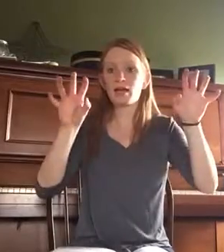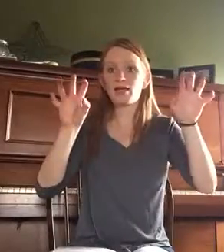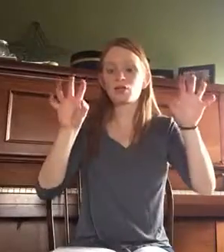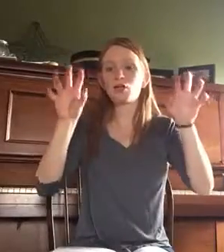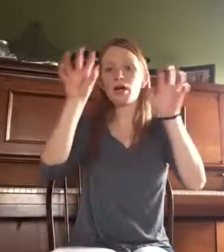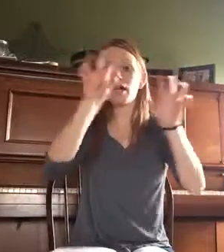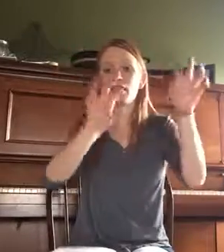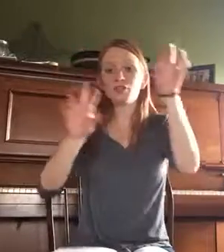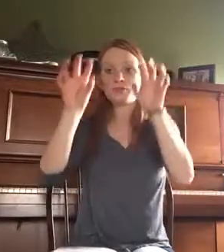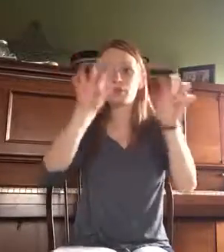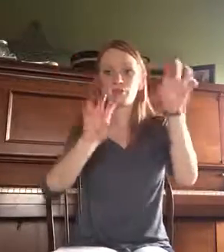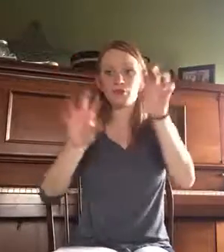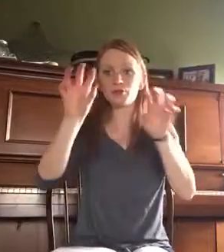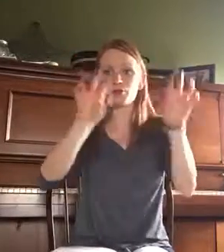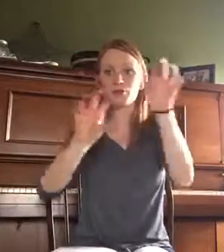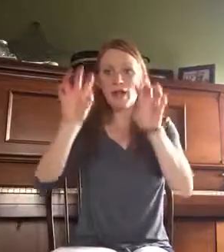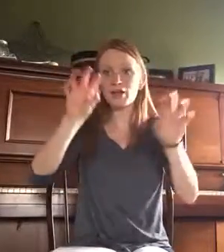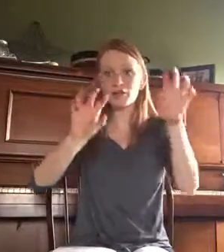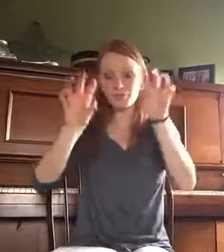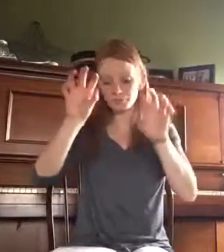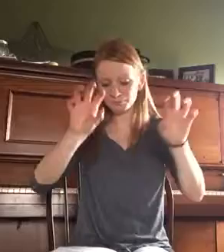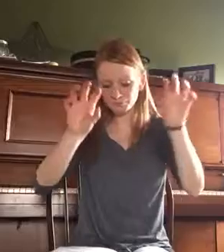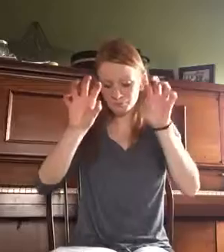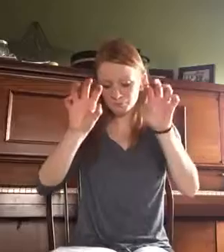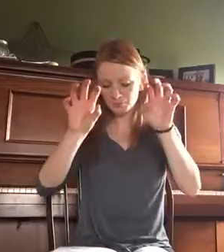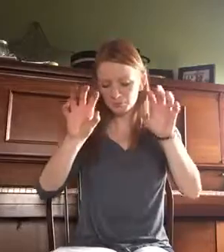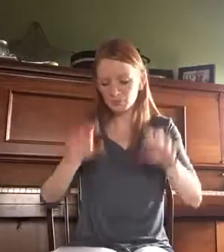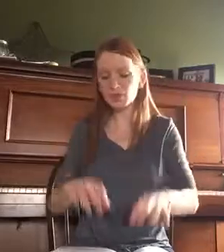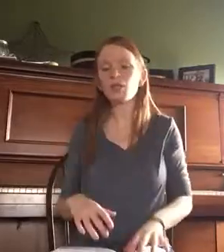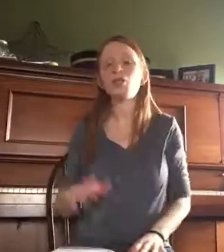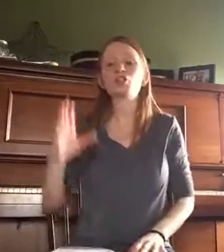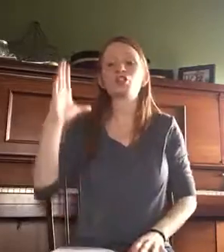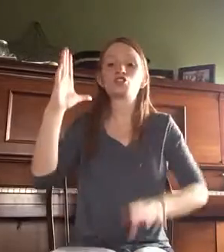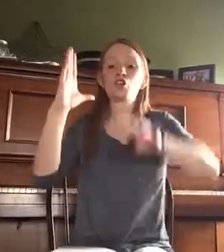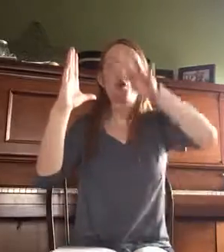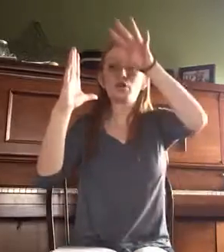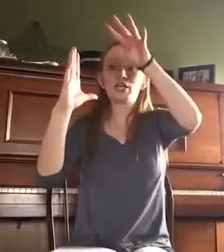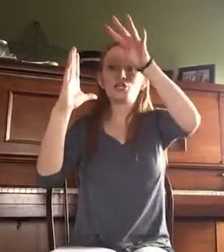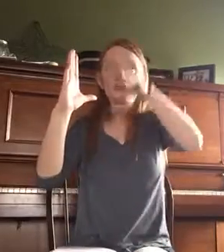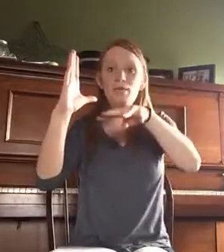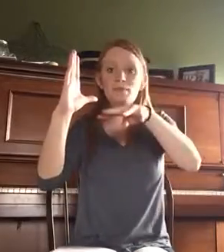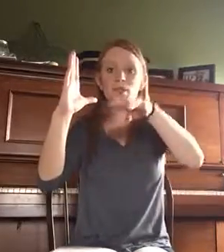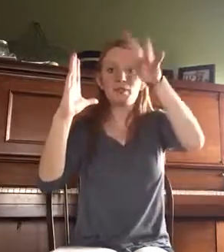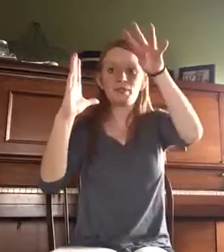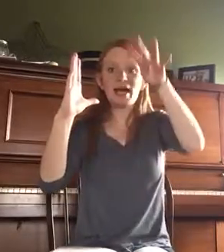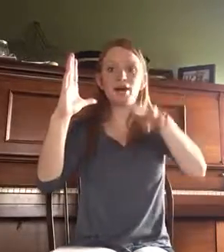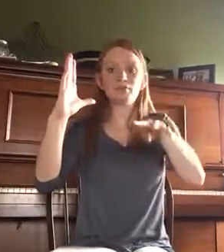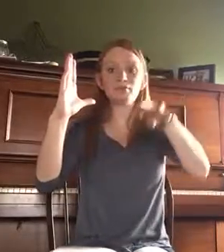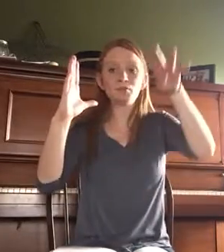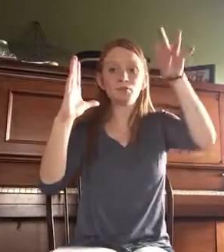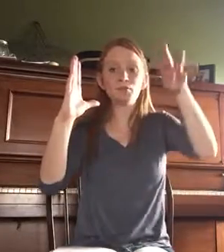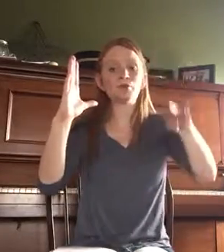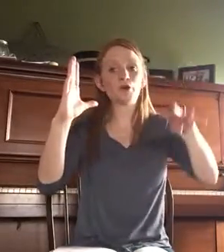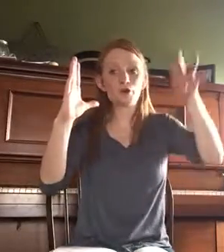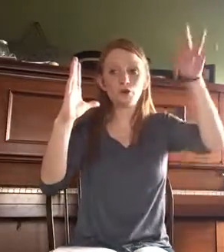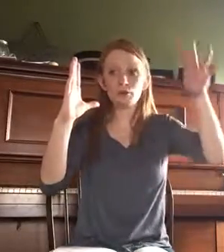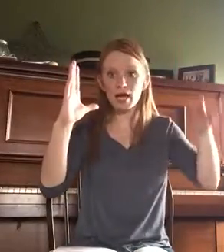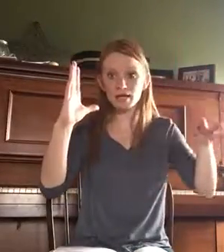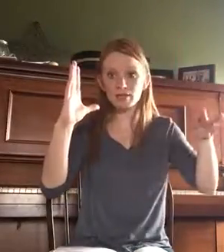kind of claw hand, just make circles, pattern. To show like stripes up and down or vertical